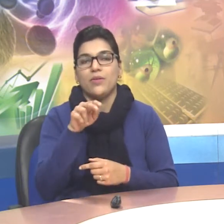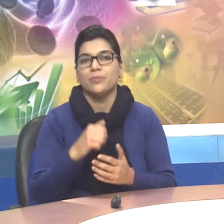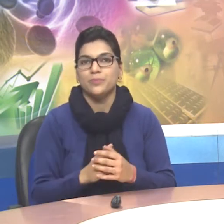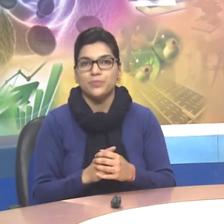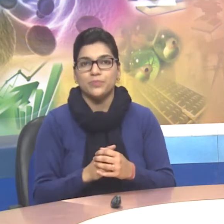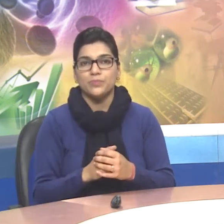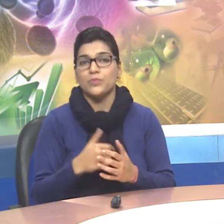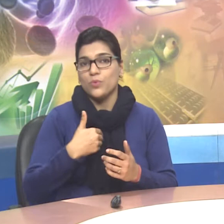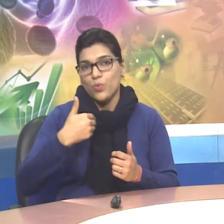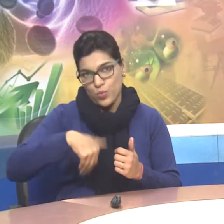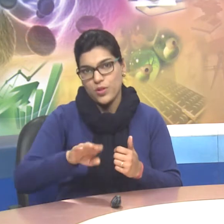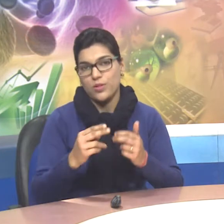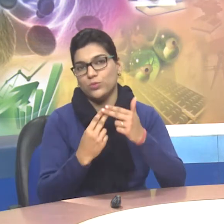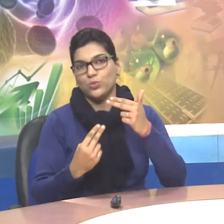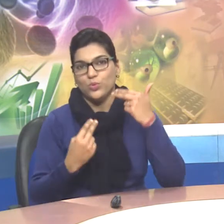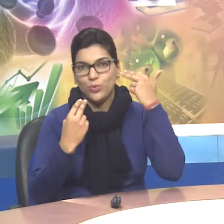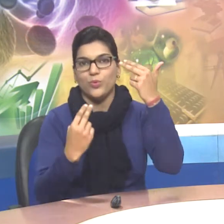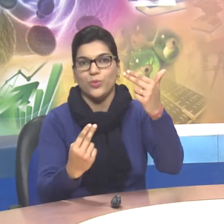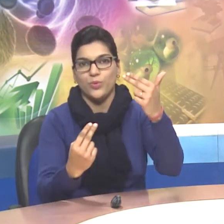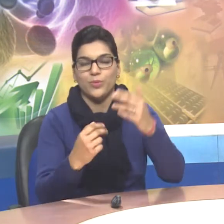Now I will explain the story.